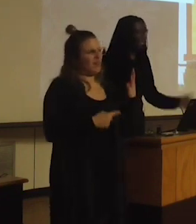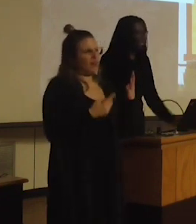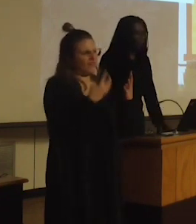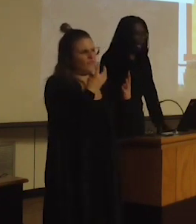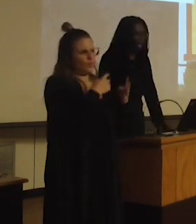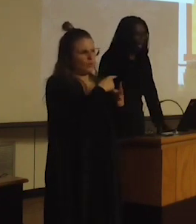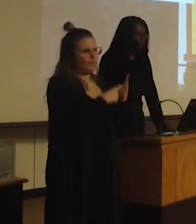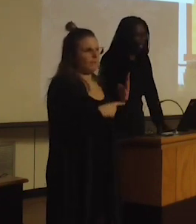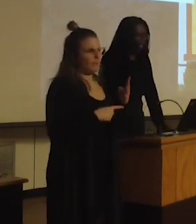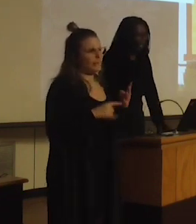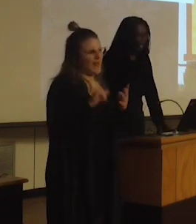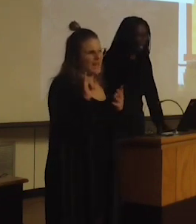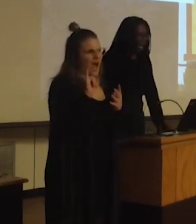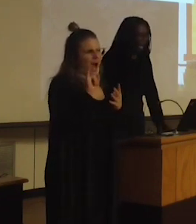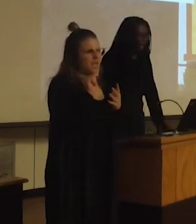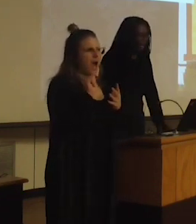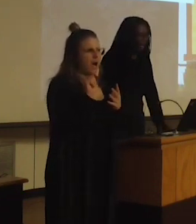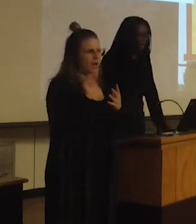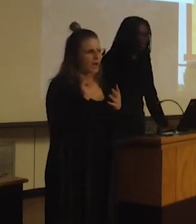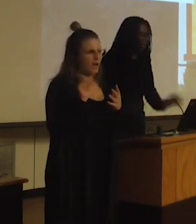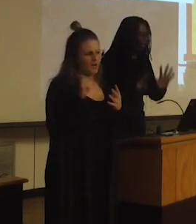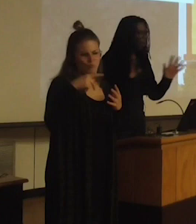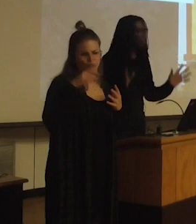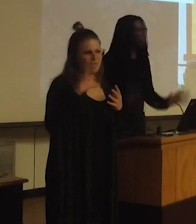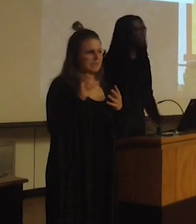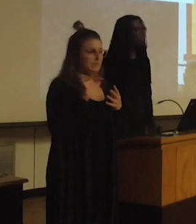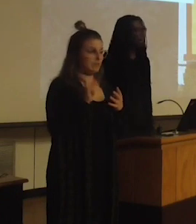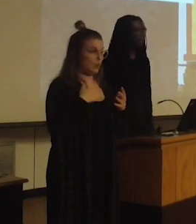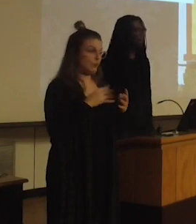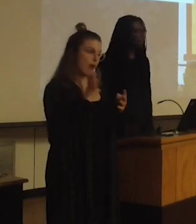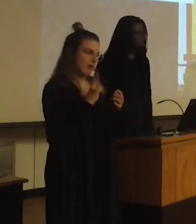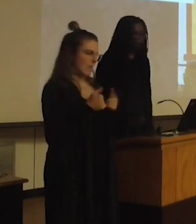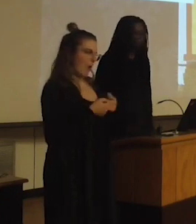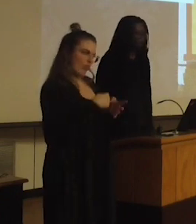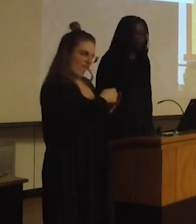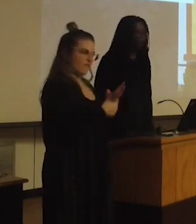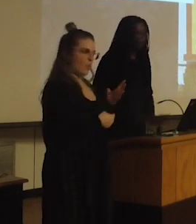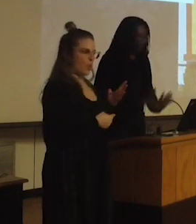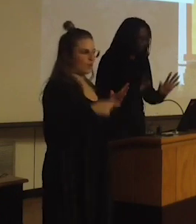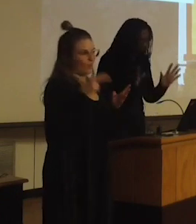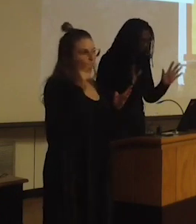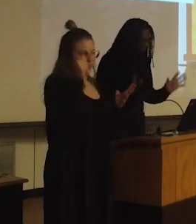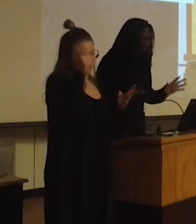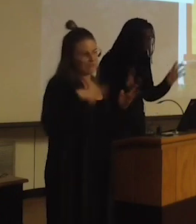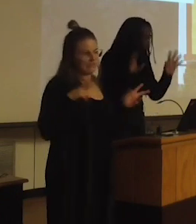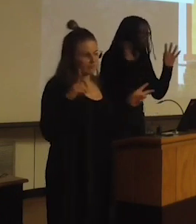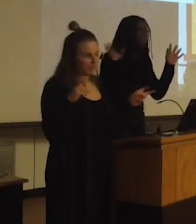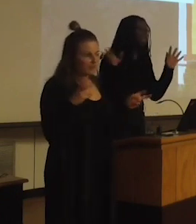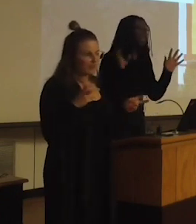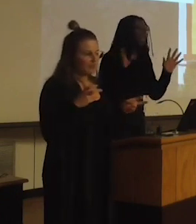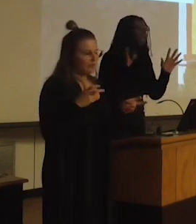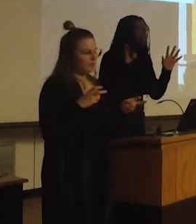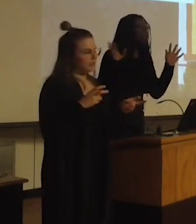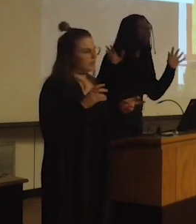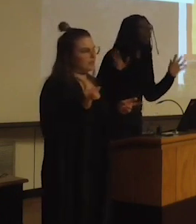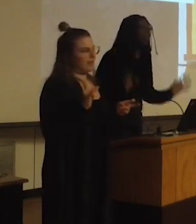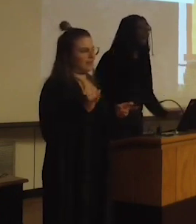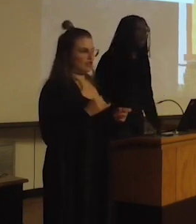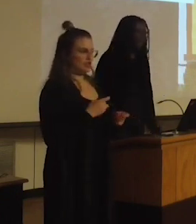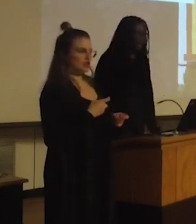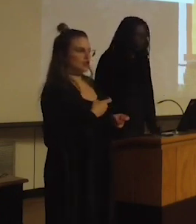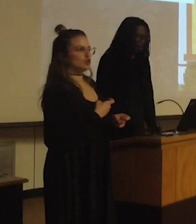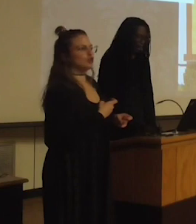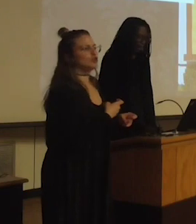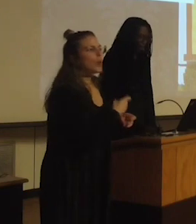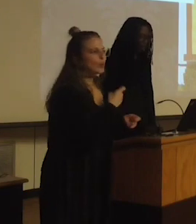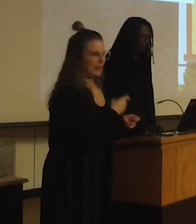Tlaib, and Ayanna Pressley. And so it's talking about these four horsemen, of course, in a completely joking